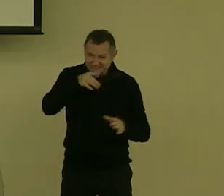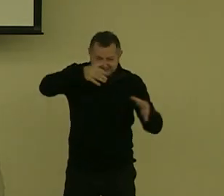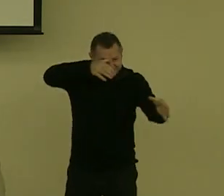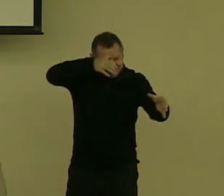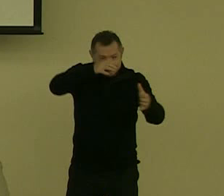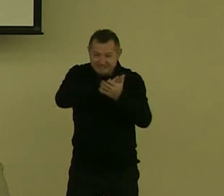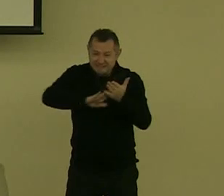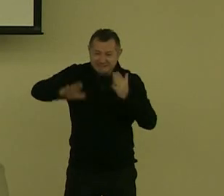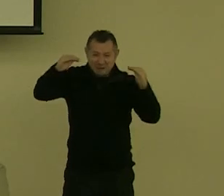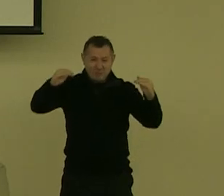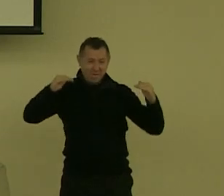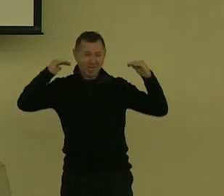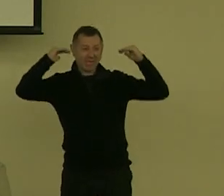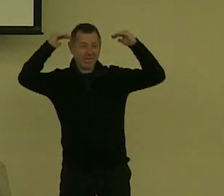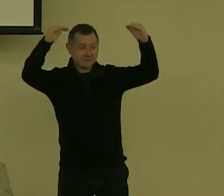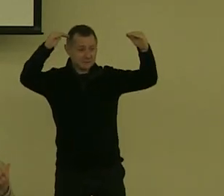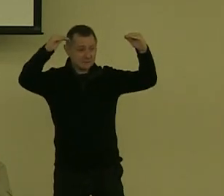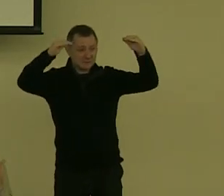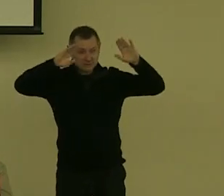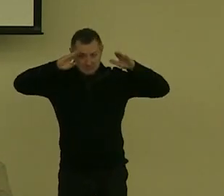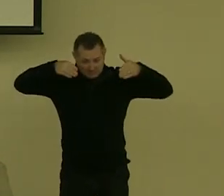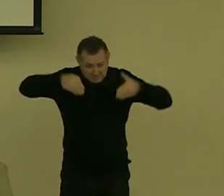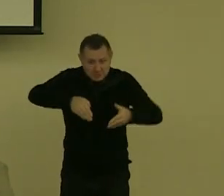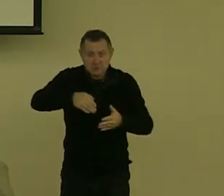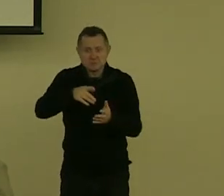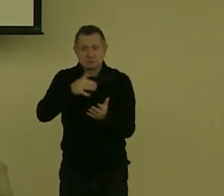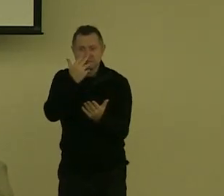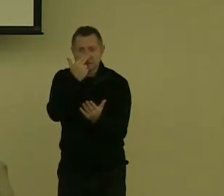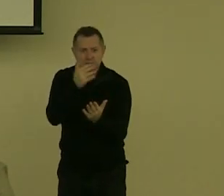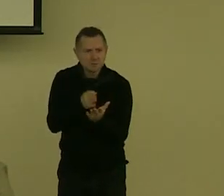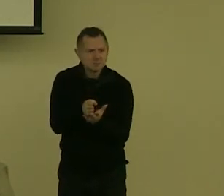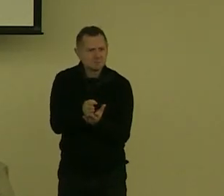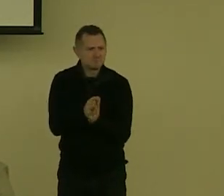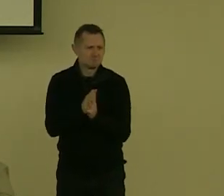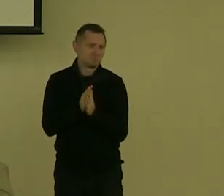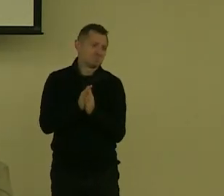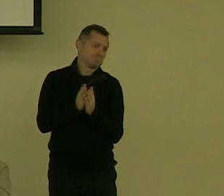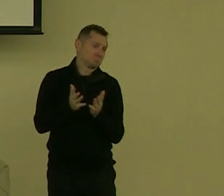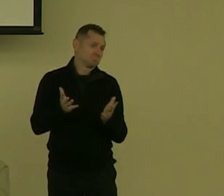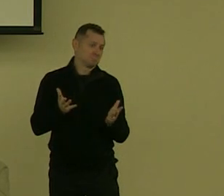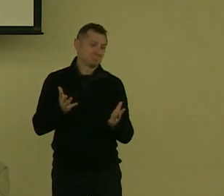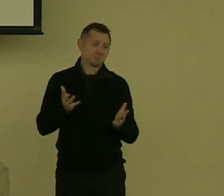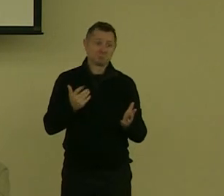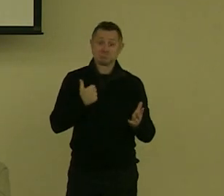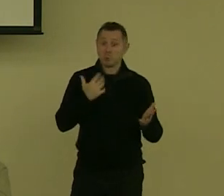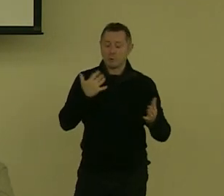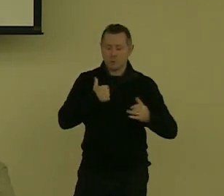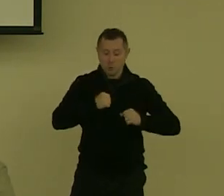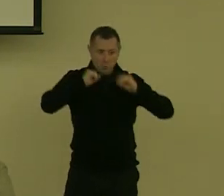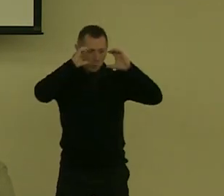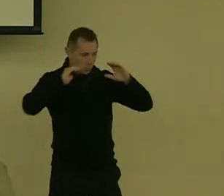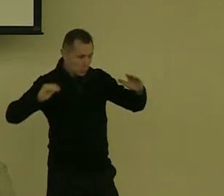articles for, you know, Newsrama. And I'm like, yeah, it kind of helps keep me fresh, and but get the crazy look, you know, you should just focus on writing one thing at a